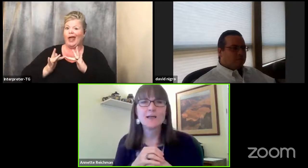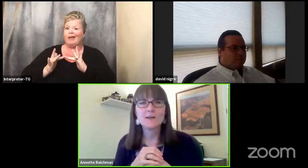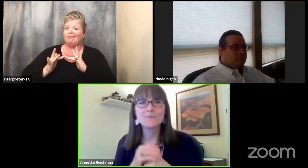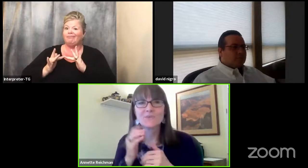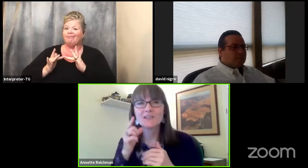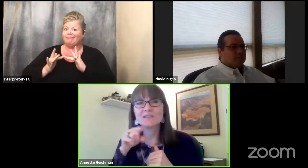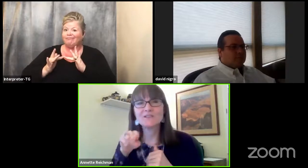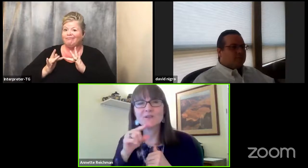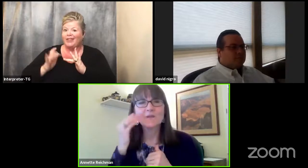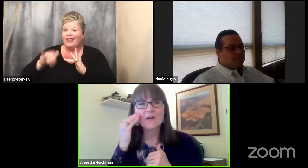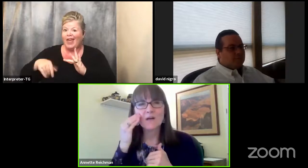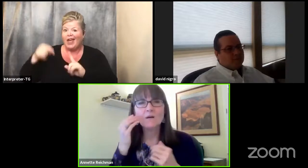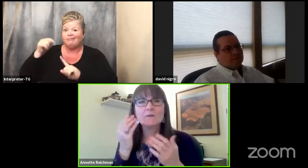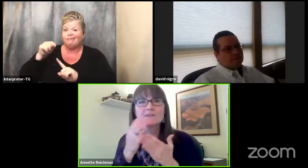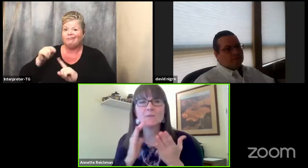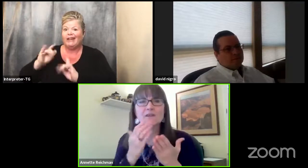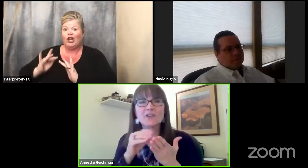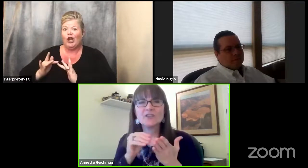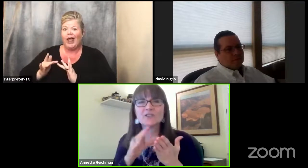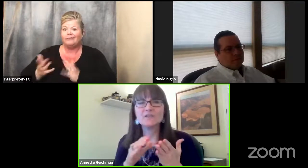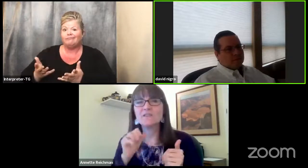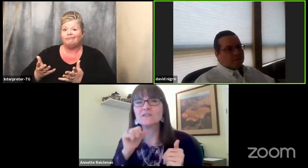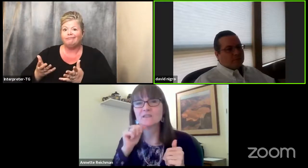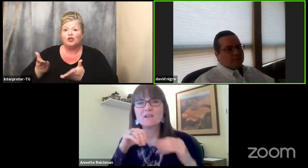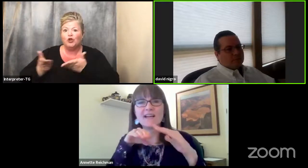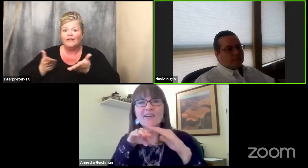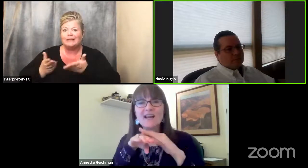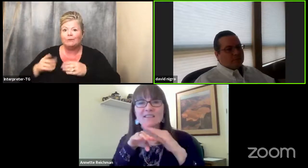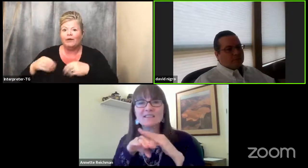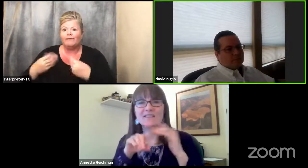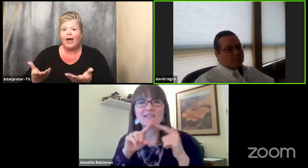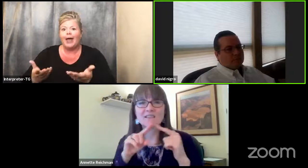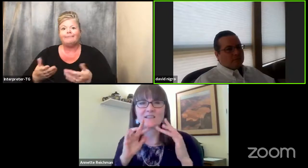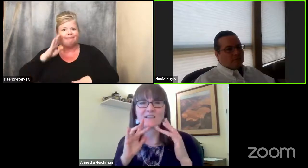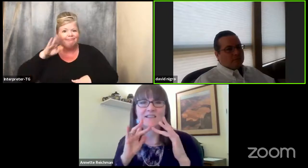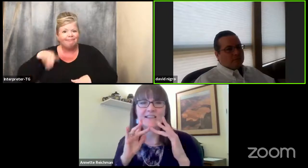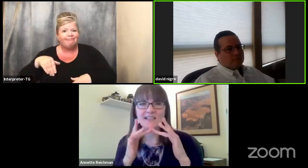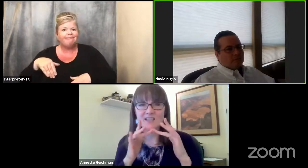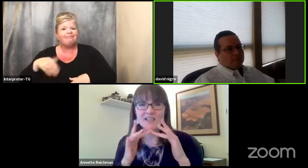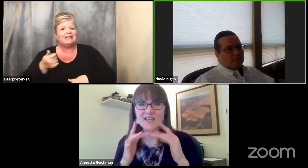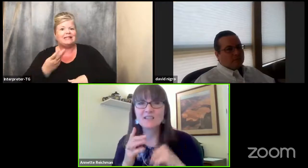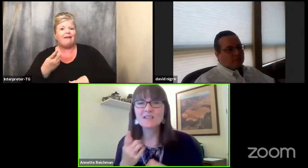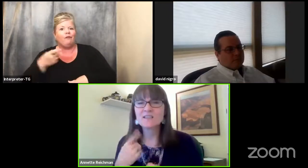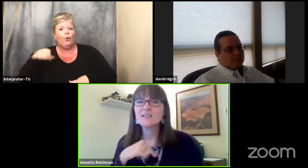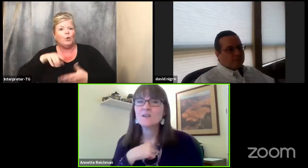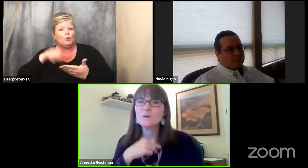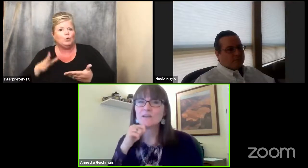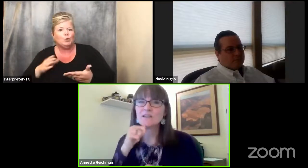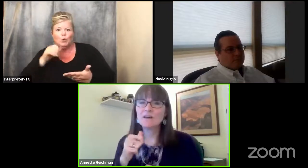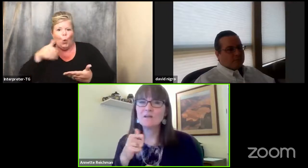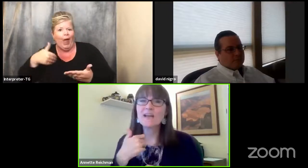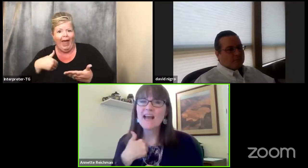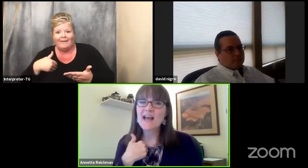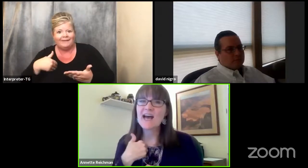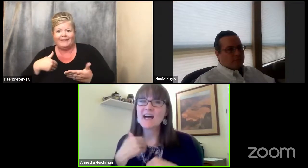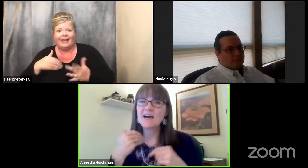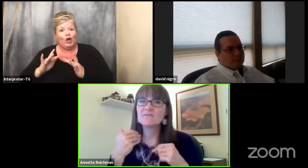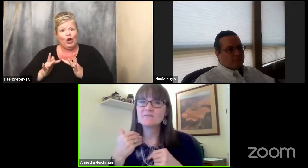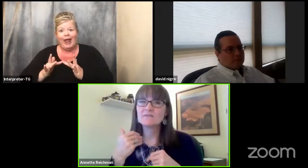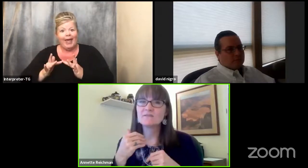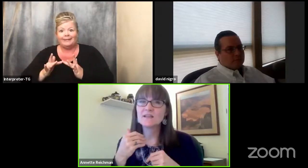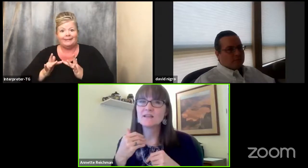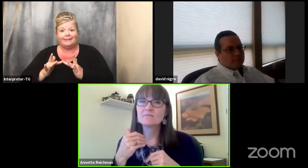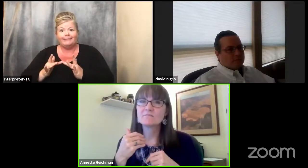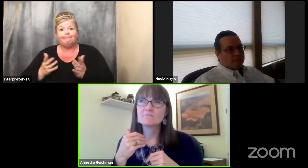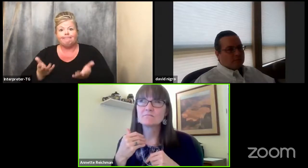connectivity. As you know, some of our students don't have access to the internet. We don't